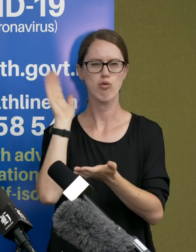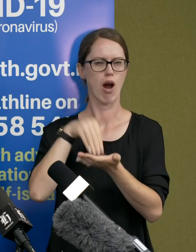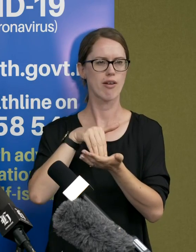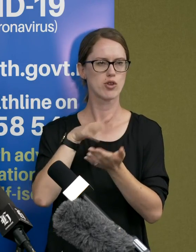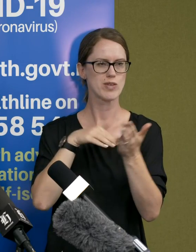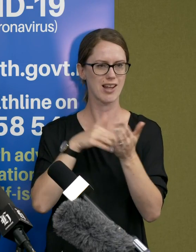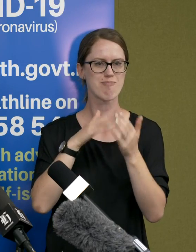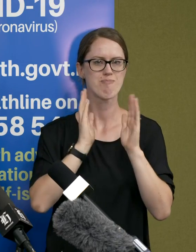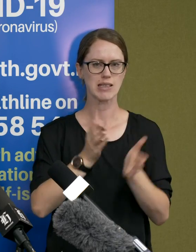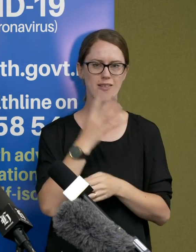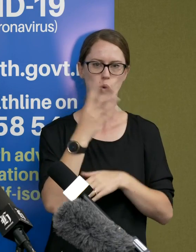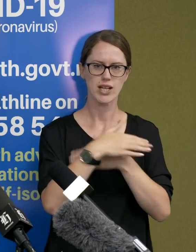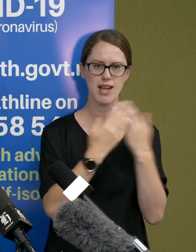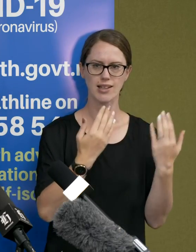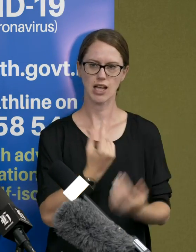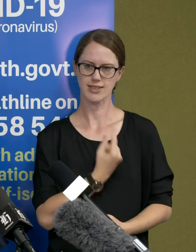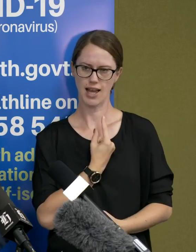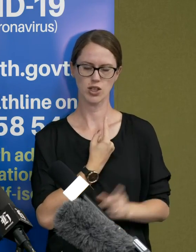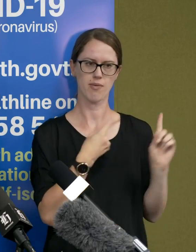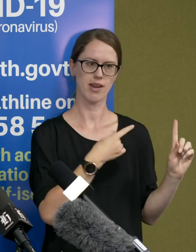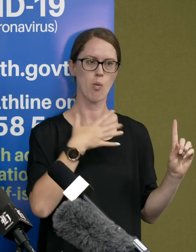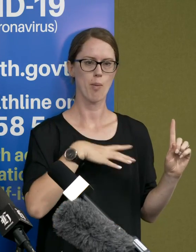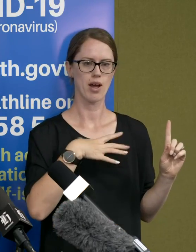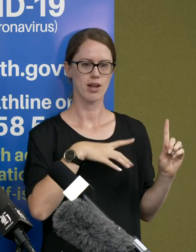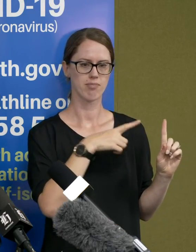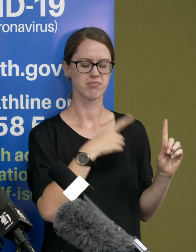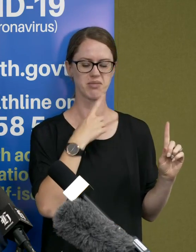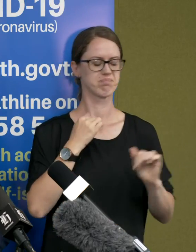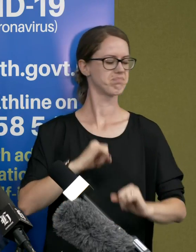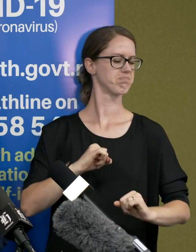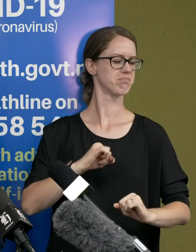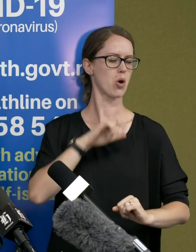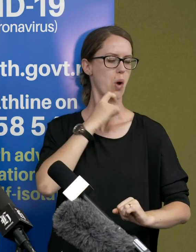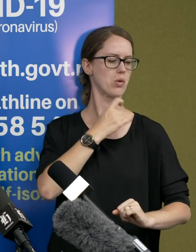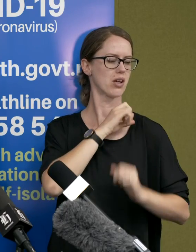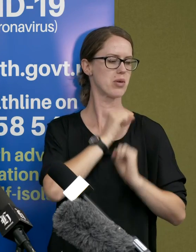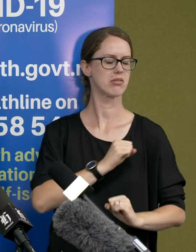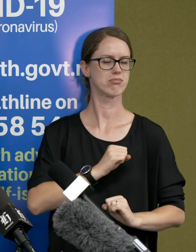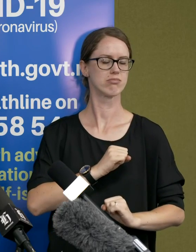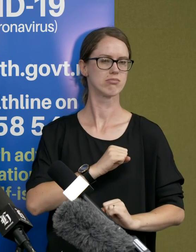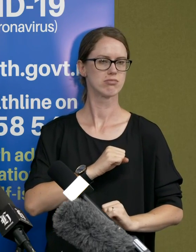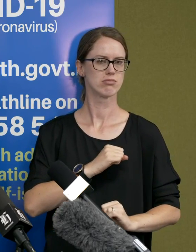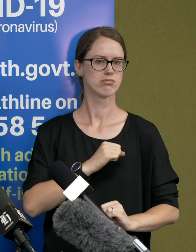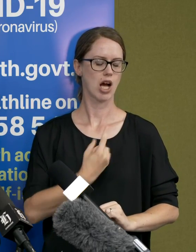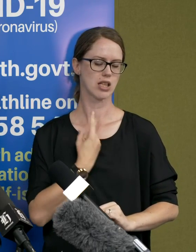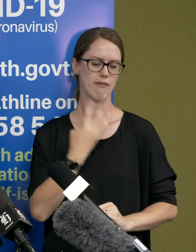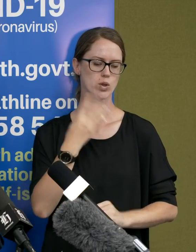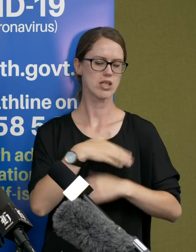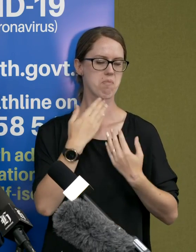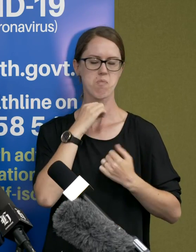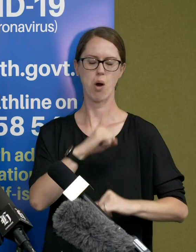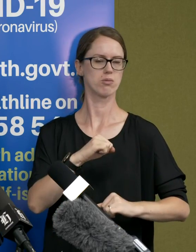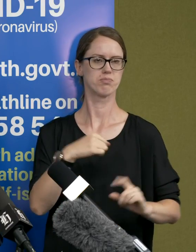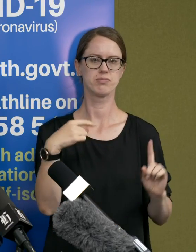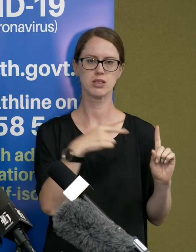went into effect, who was unwilling to commit to self-isolating for the